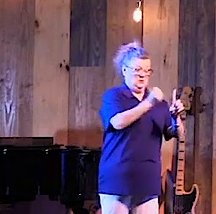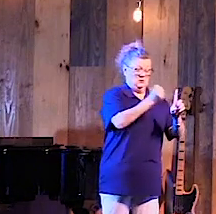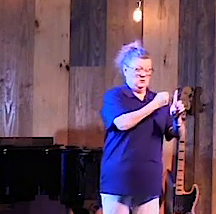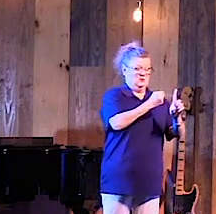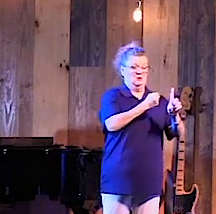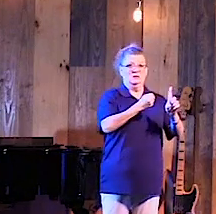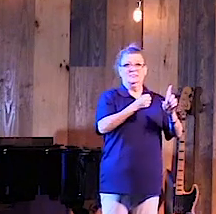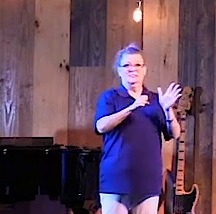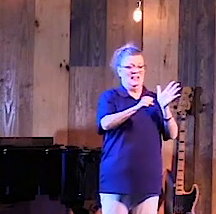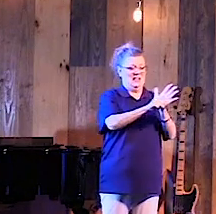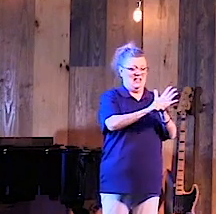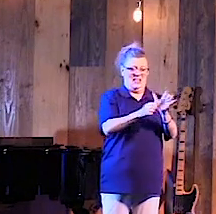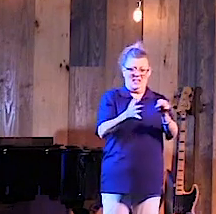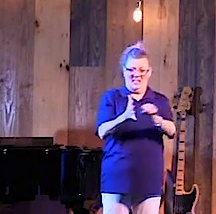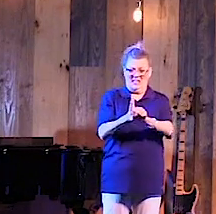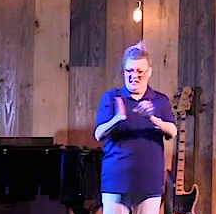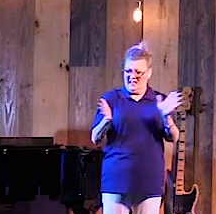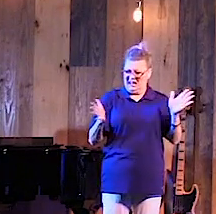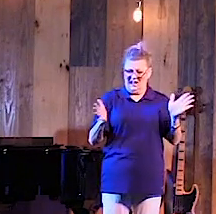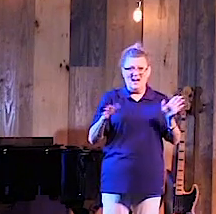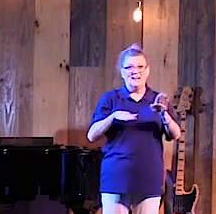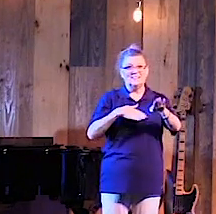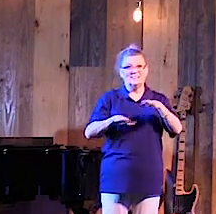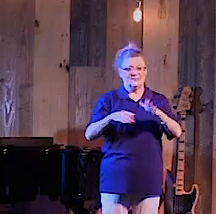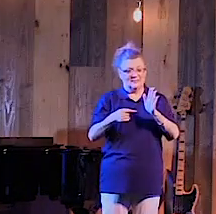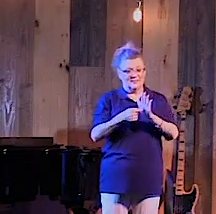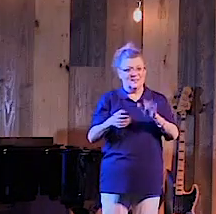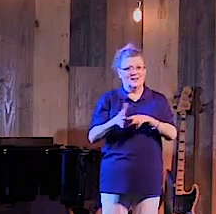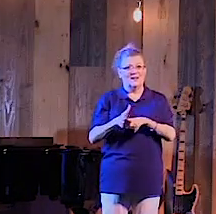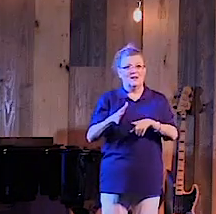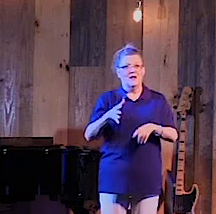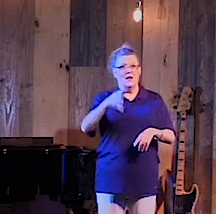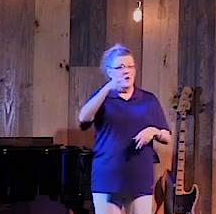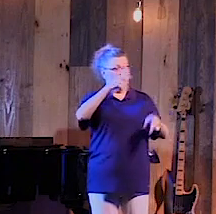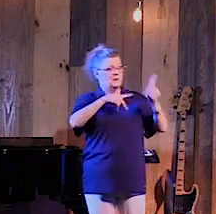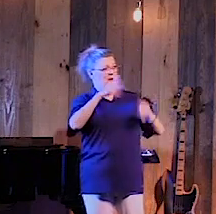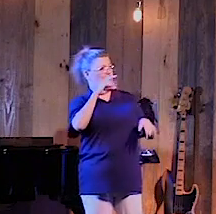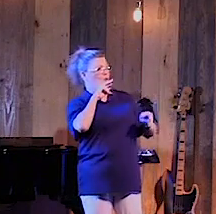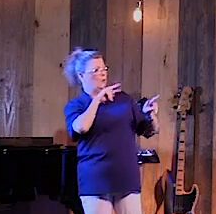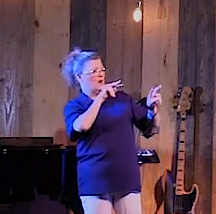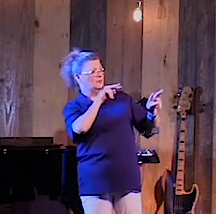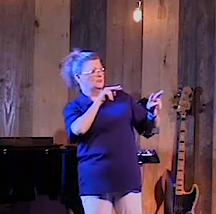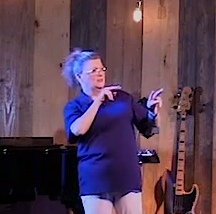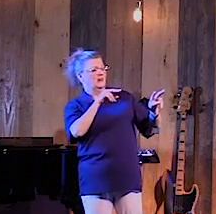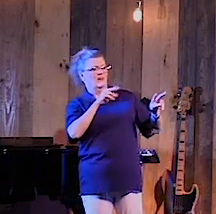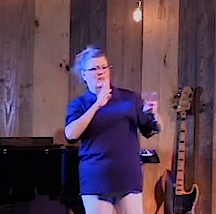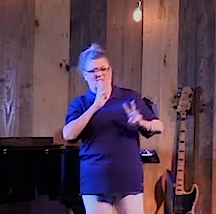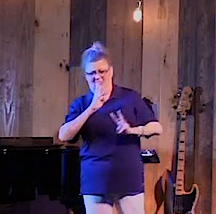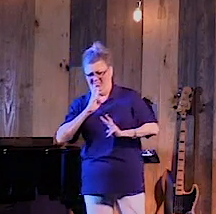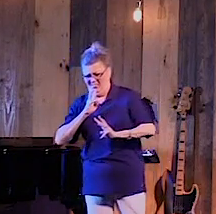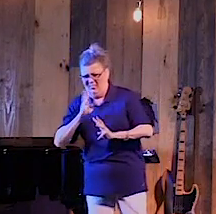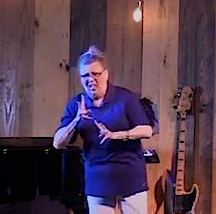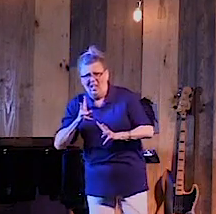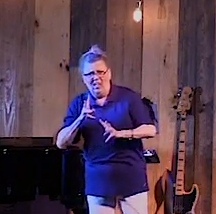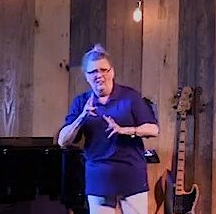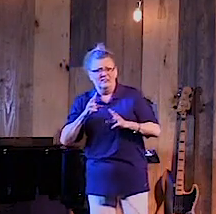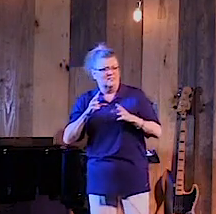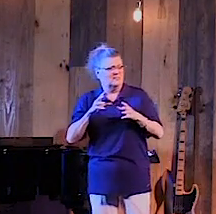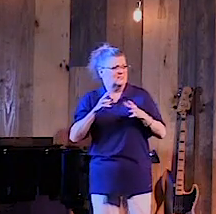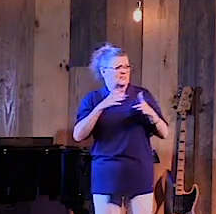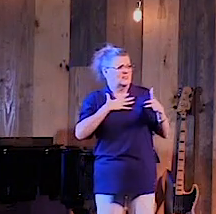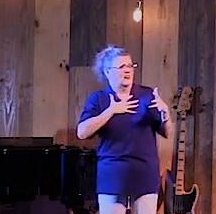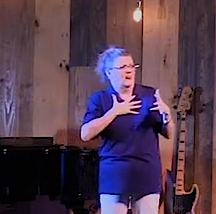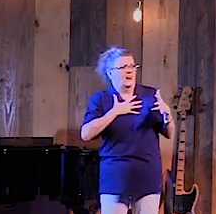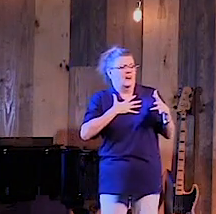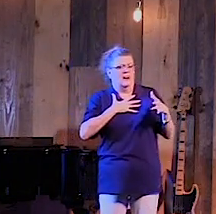was so painful that men would weep, vomit, and urinate all over themselves. The Romans would crucify these